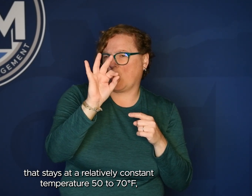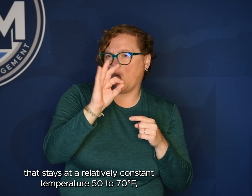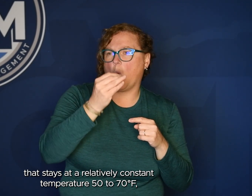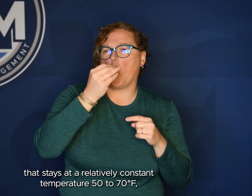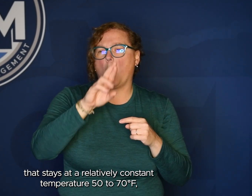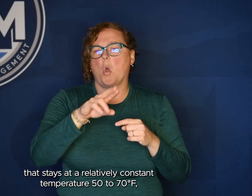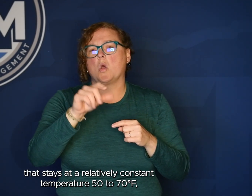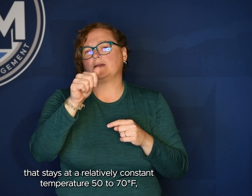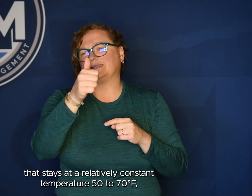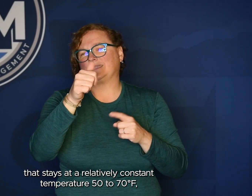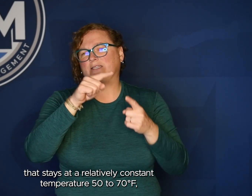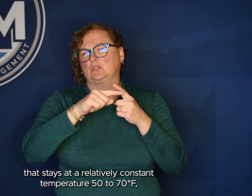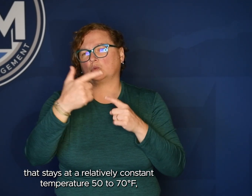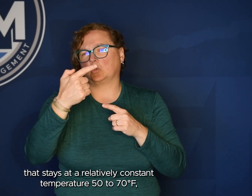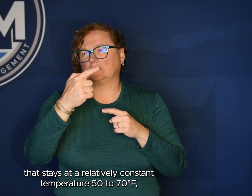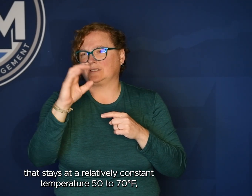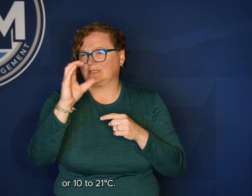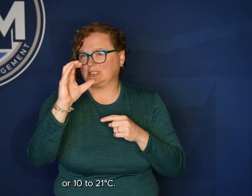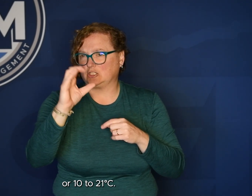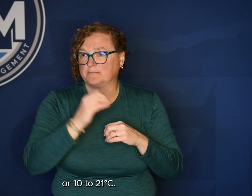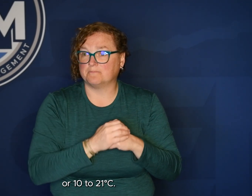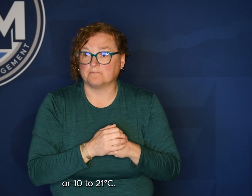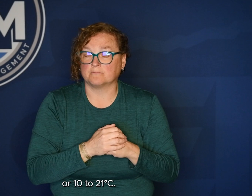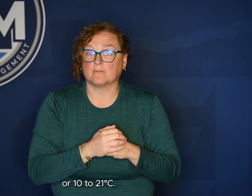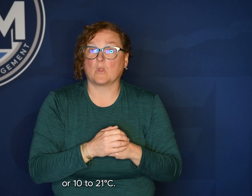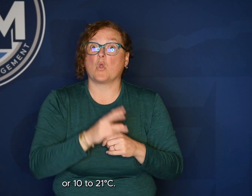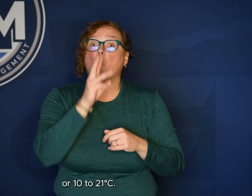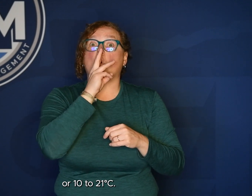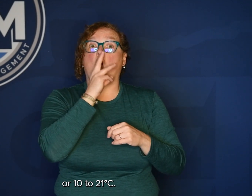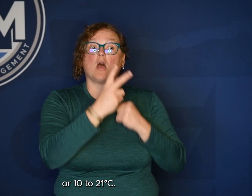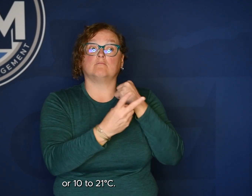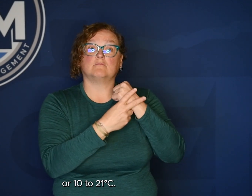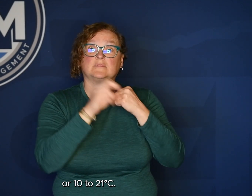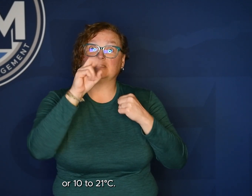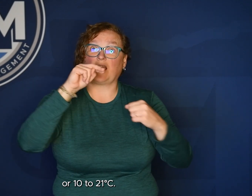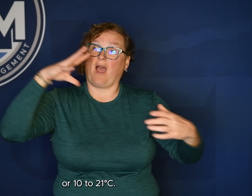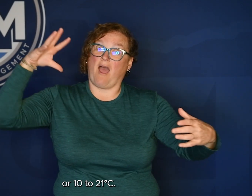to 70 degrees Fahrenheit or 10 to 21 degrees Celsius.